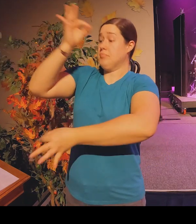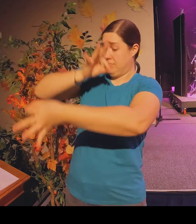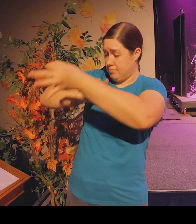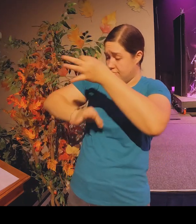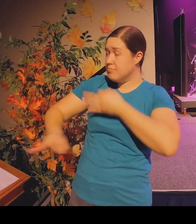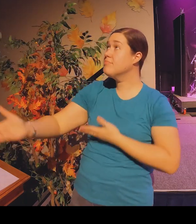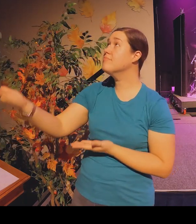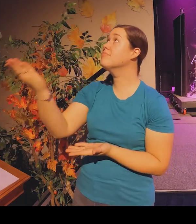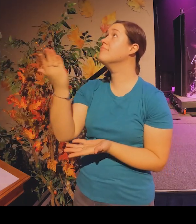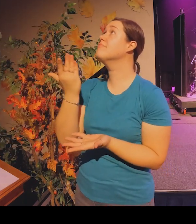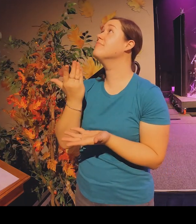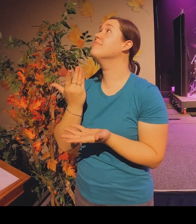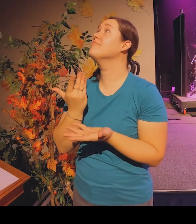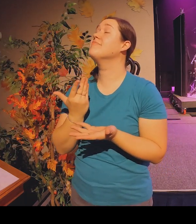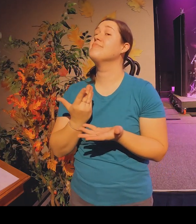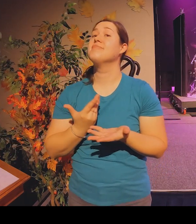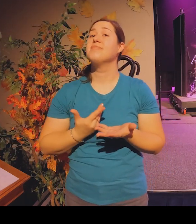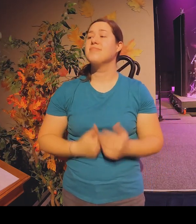availed for me.